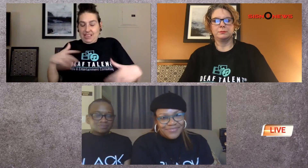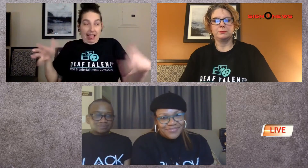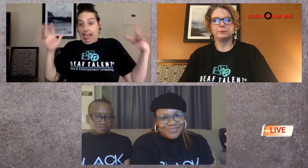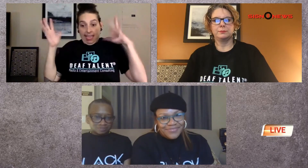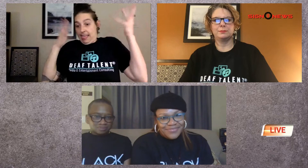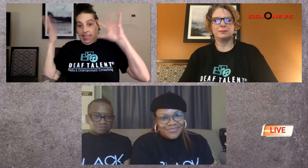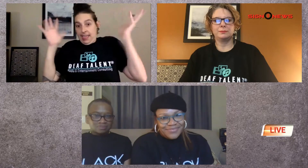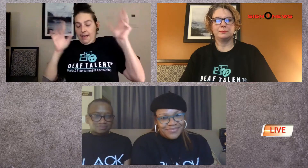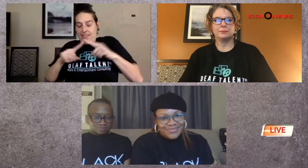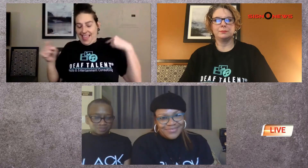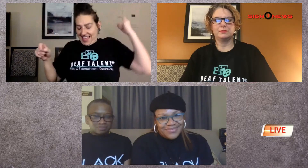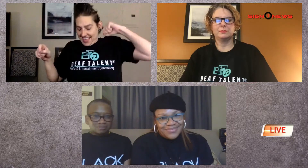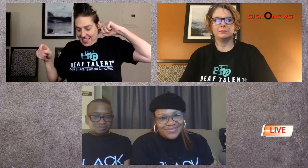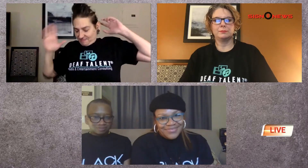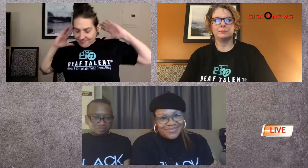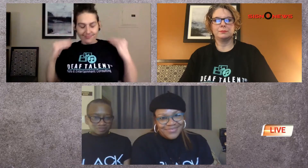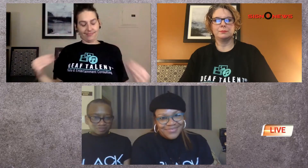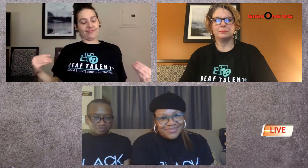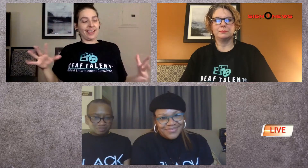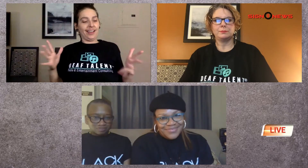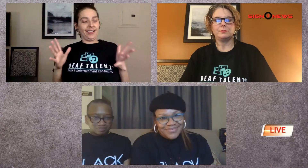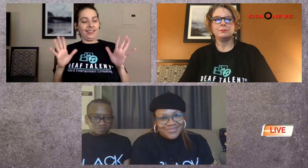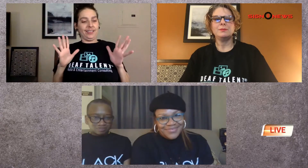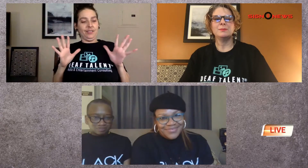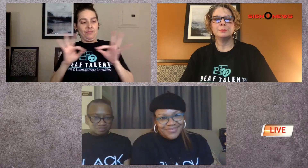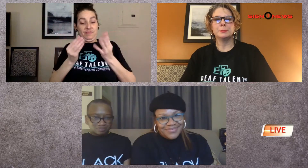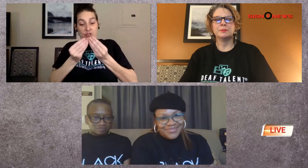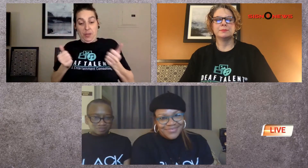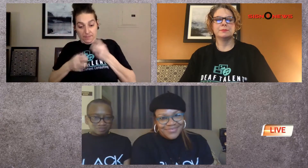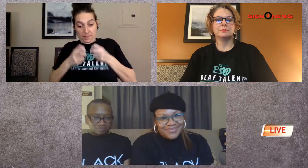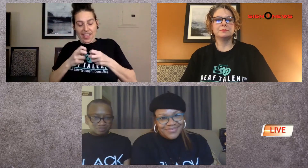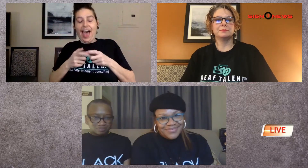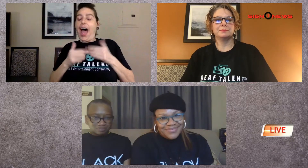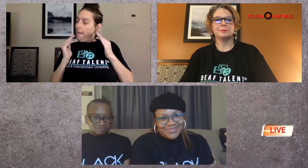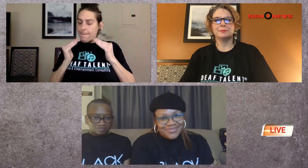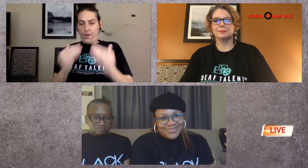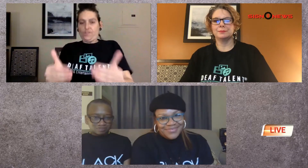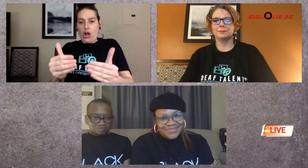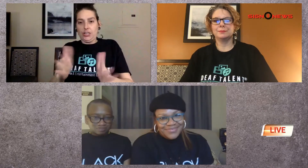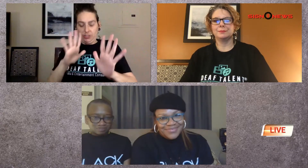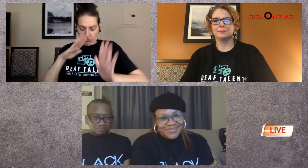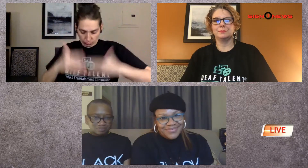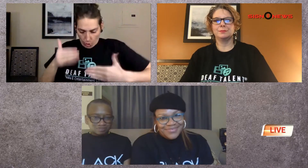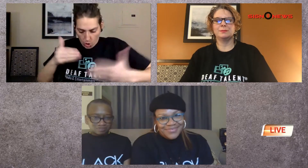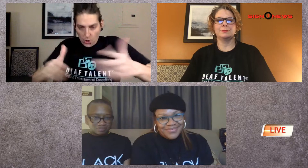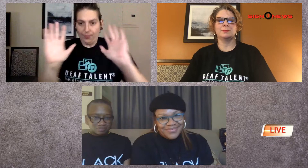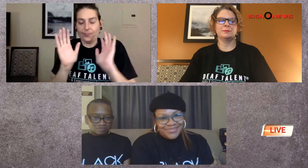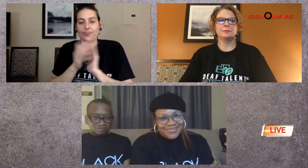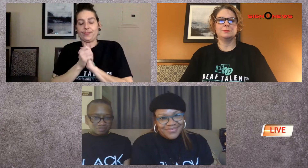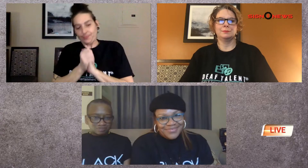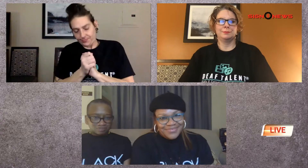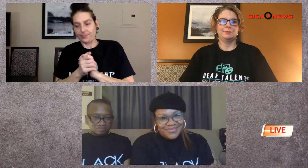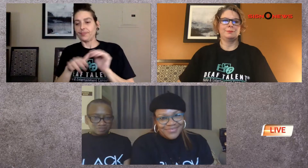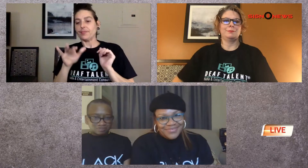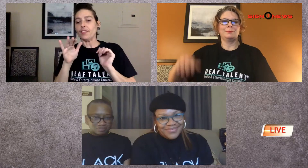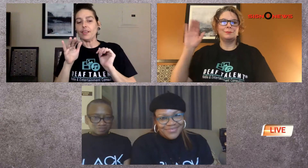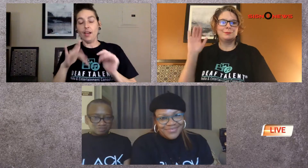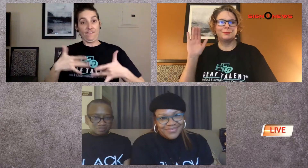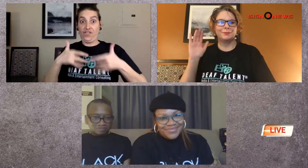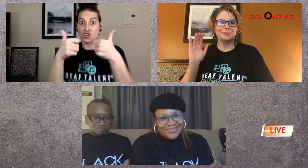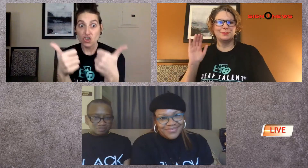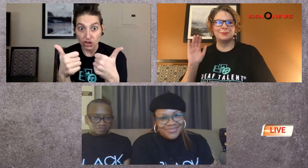problems. You know, I know we got a little freaked out about that, but we just calmed down, solved the problem, and just moved on.